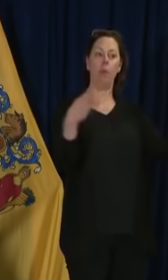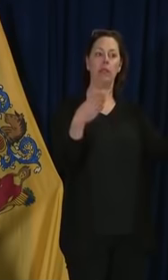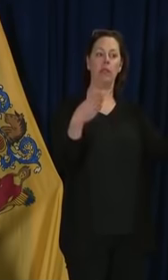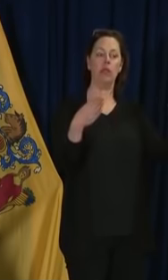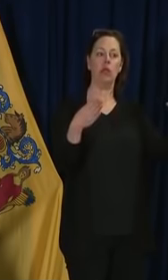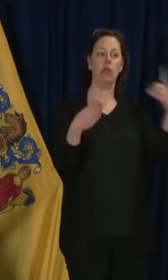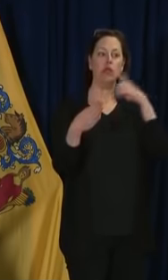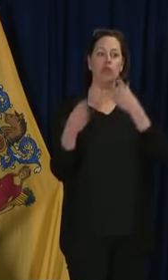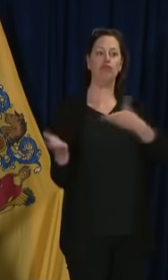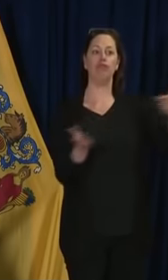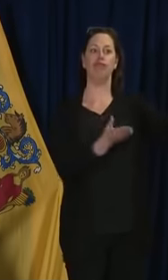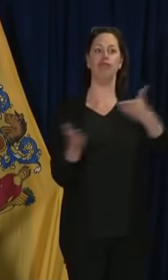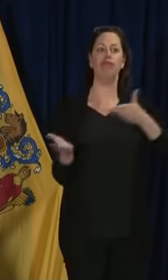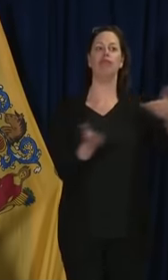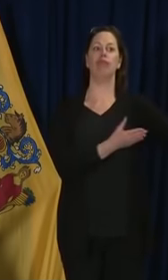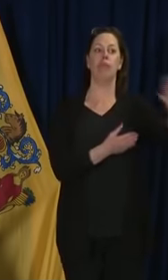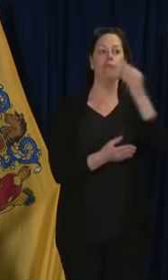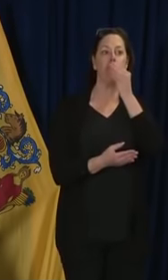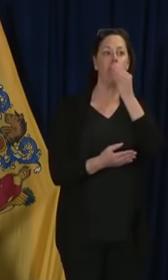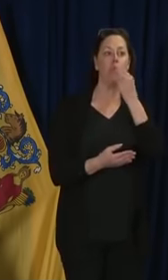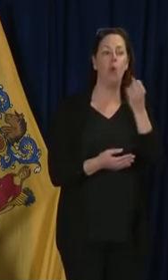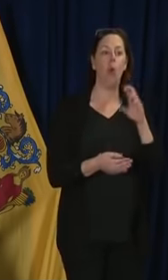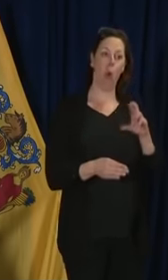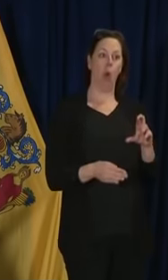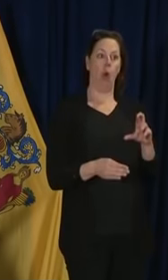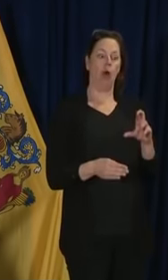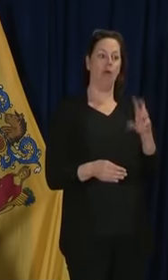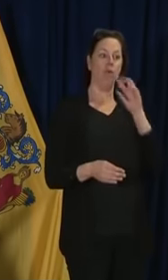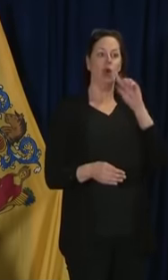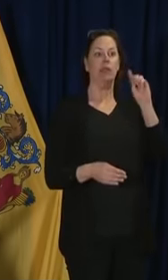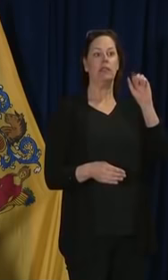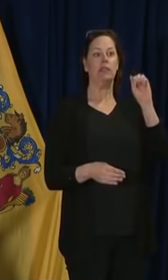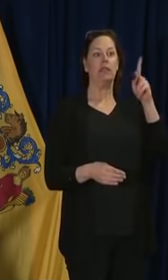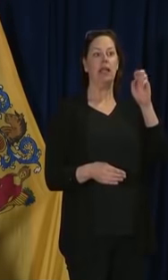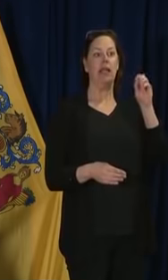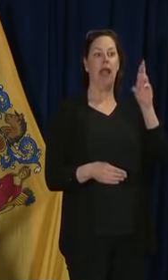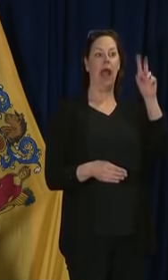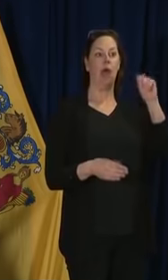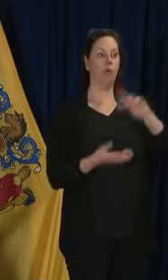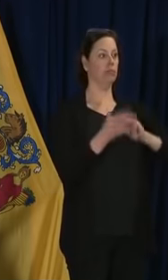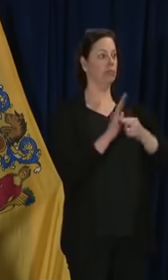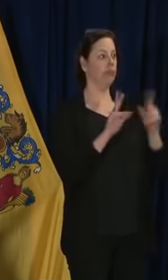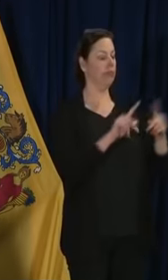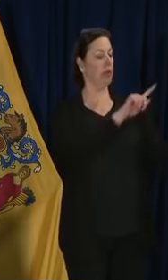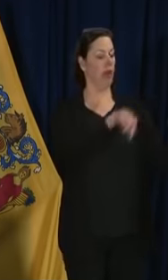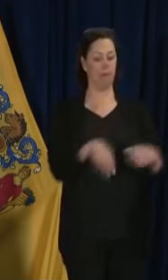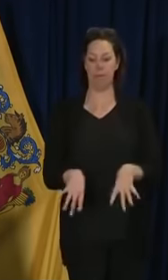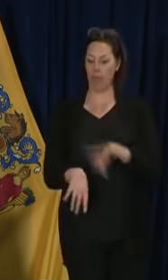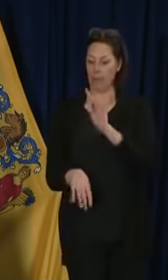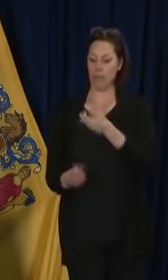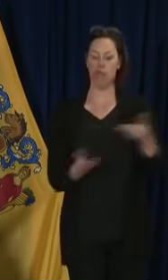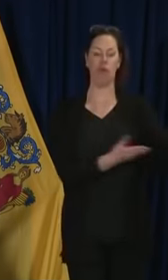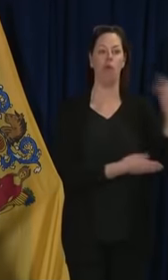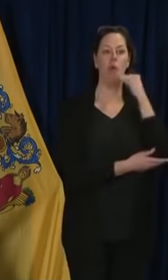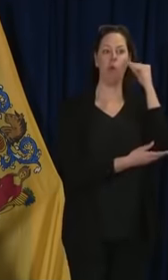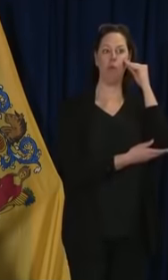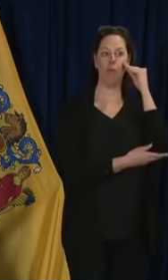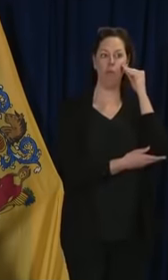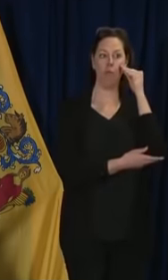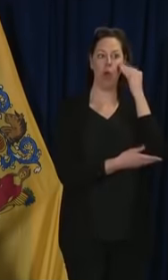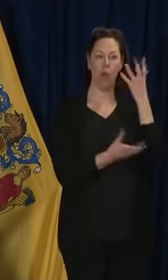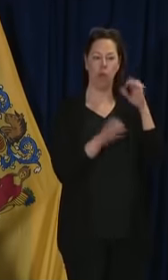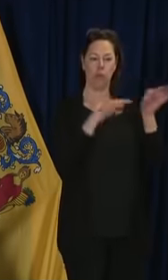and delivery orders only. These restrictions will be in place during daytime as well. Again, I repeat, just because I want to make sure